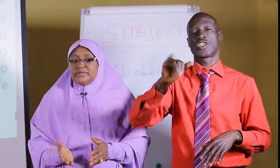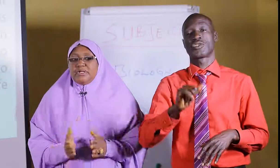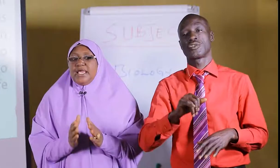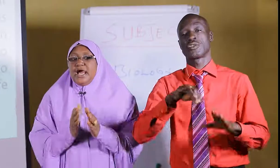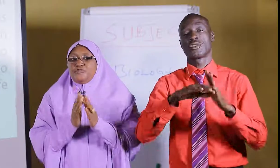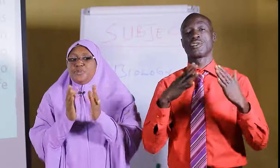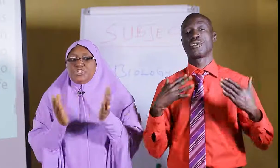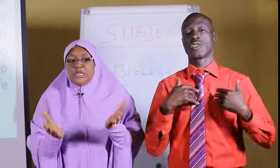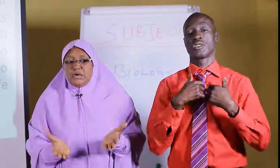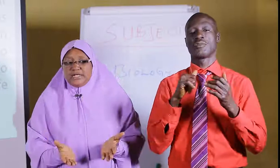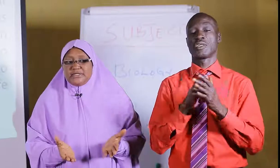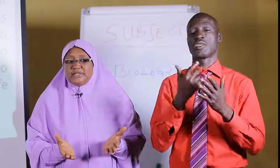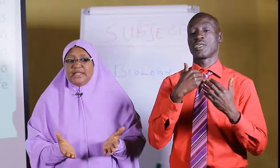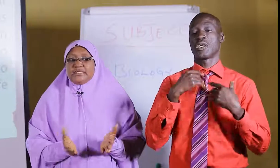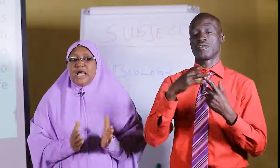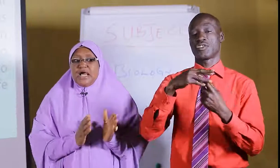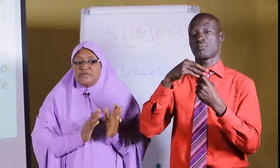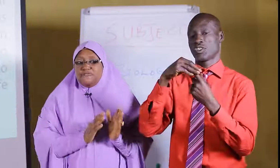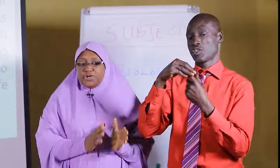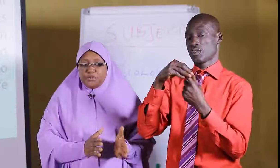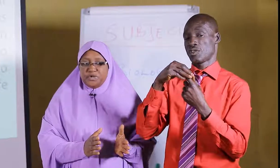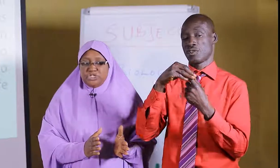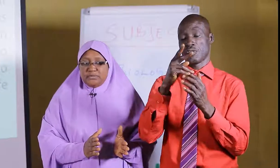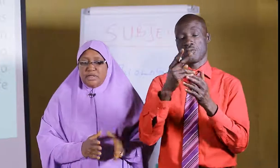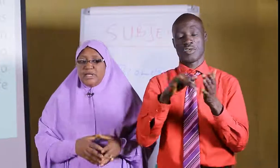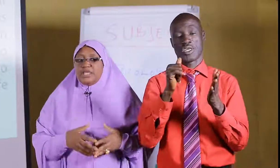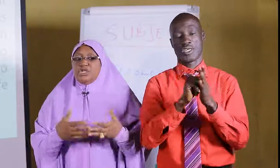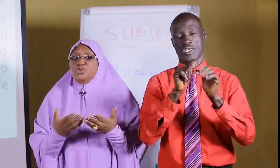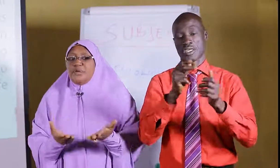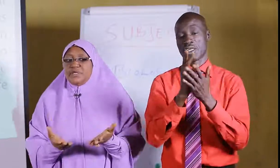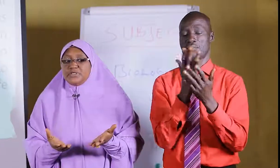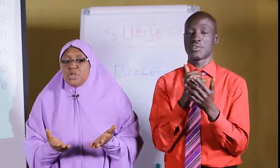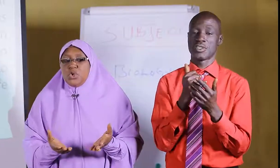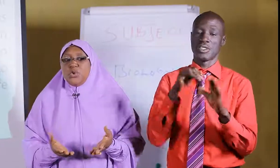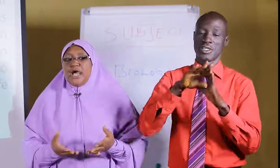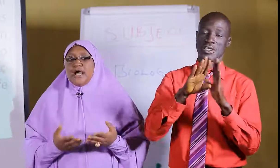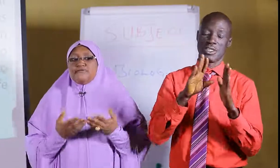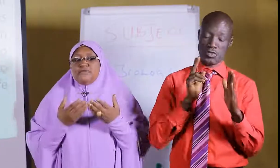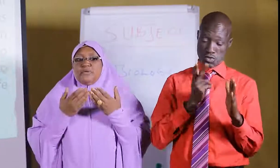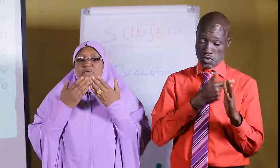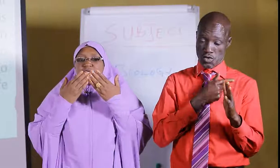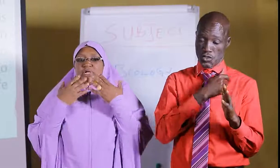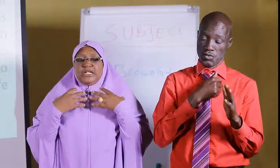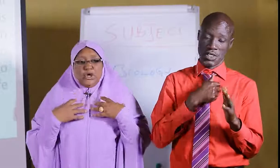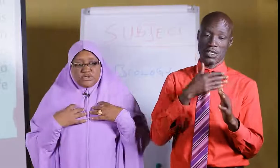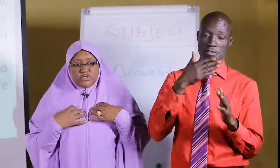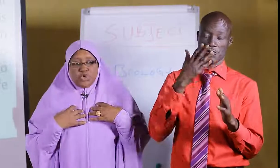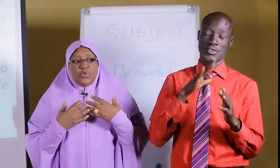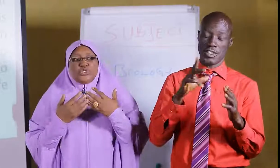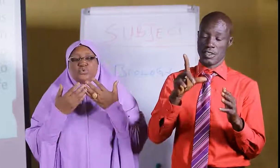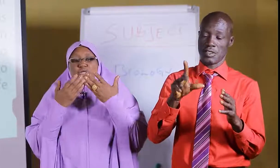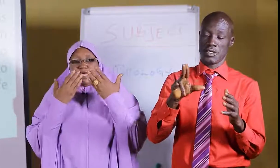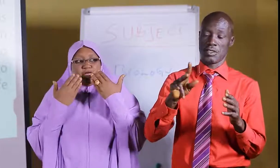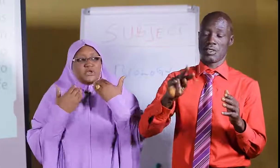animals, they have special organs that are for respiration. Like in human beings, we have the lungs.